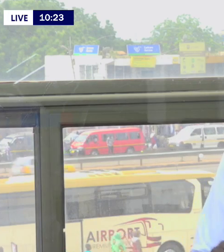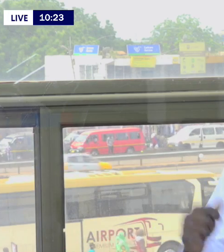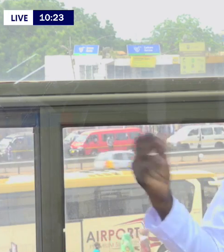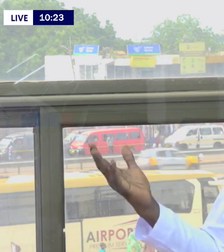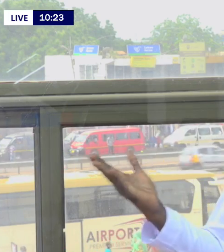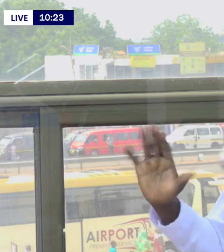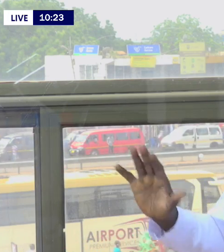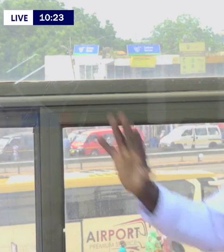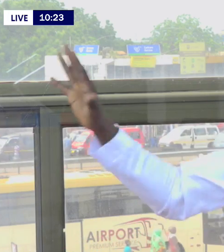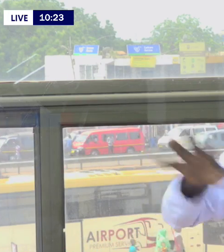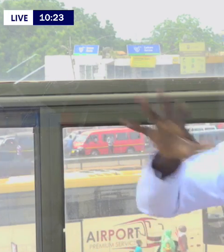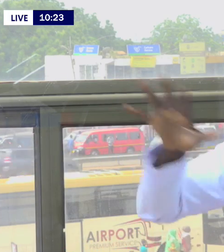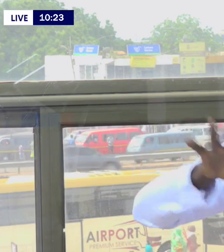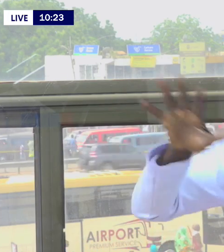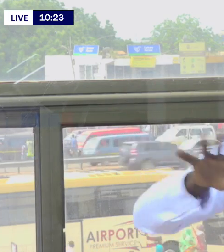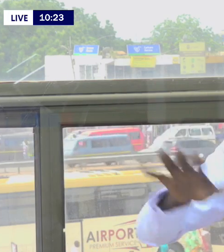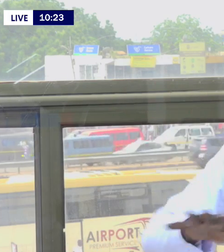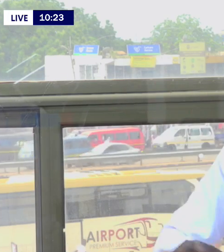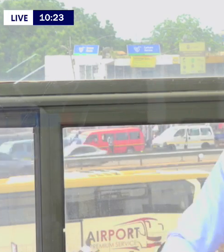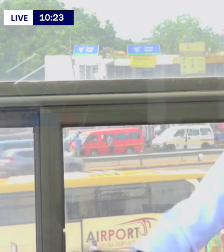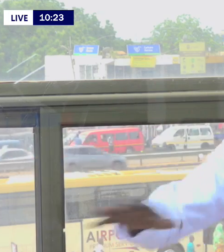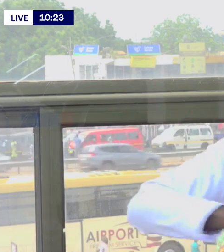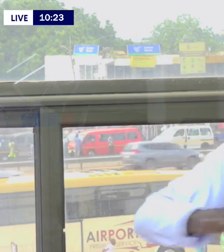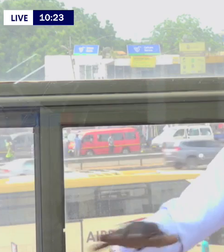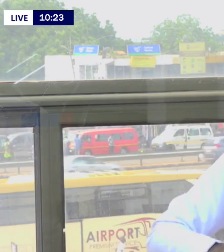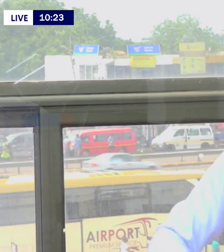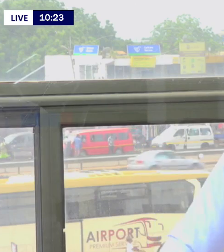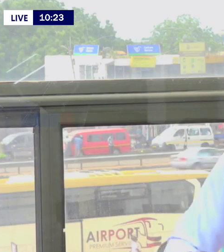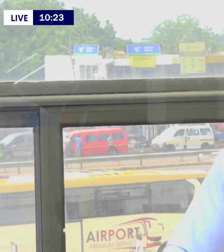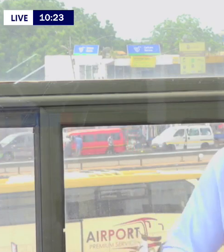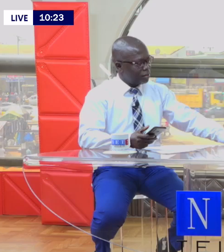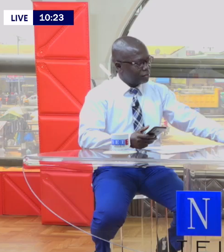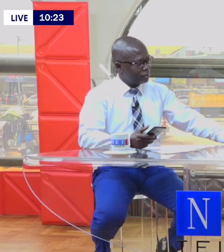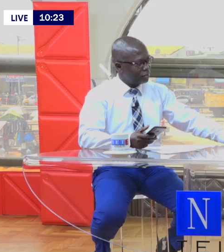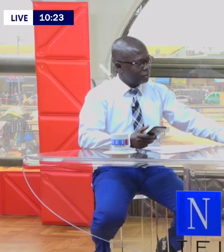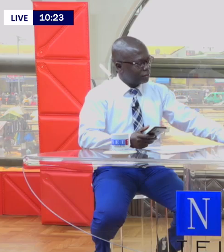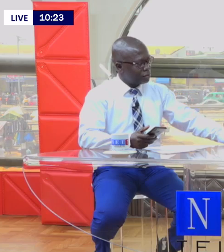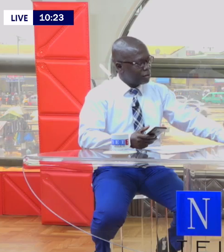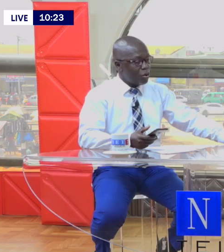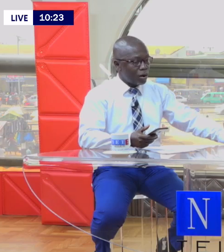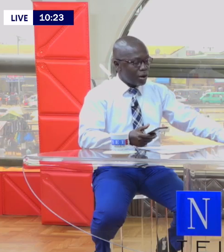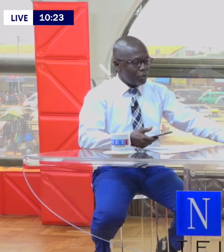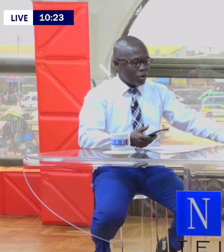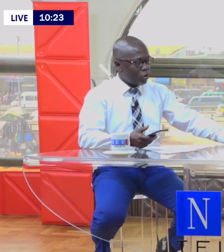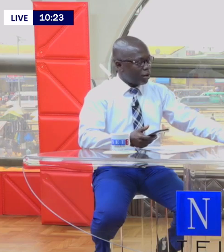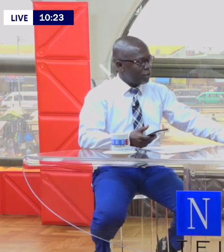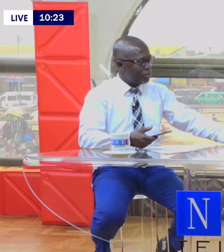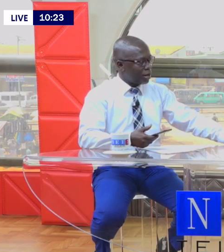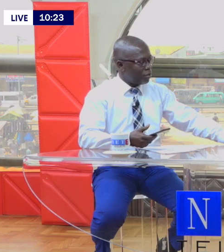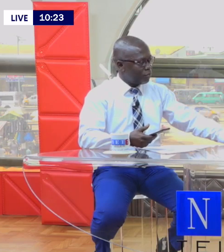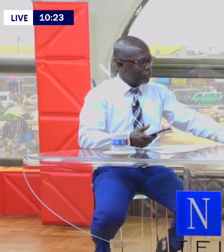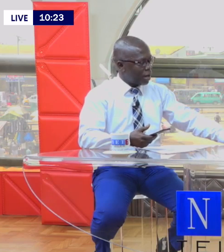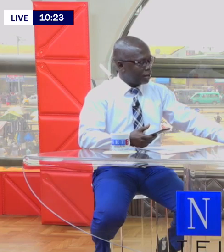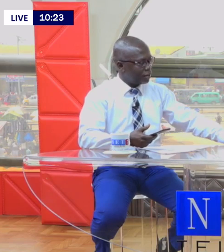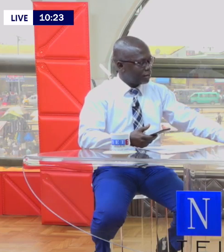grew almost a Mikai boy back with you. See, I'm finding some good tree down. Oh, dear, tree. I'm fine. Go across why we are to the extent